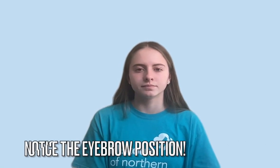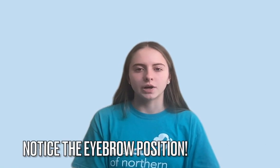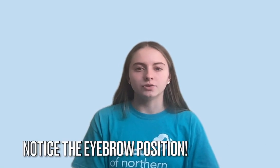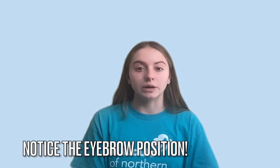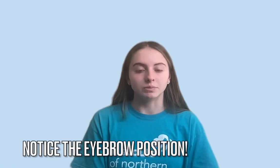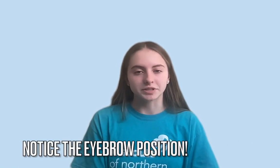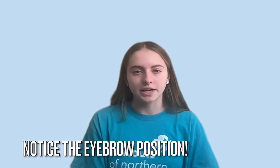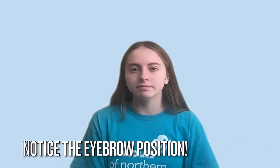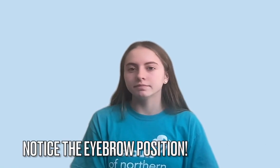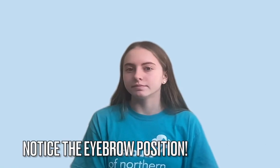I'll do that one more time.